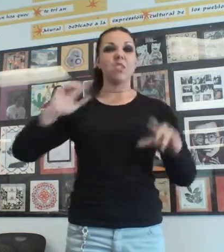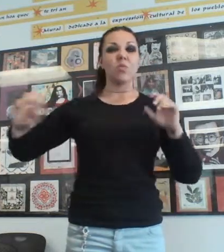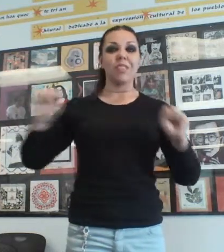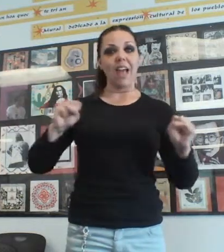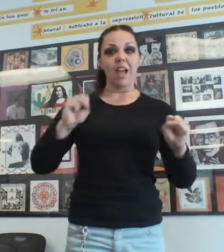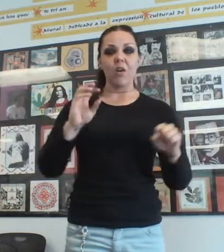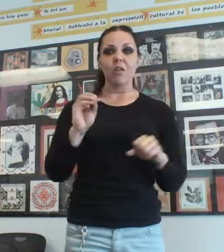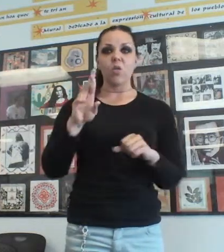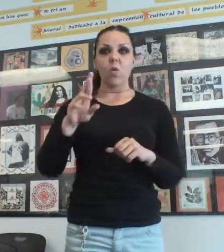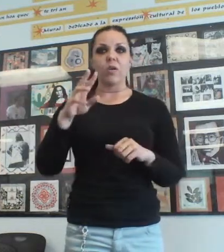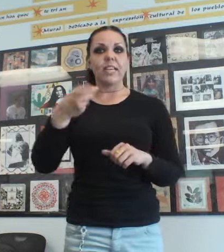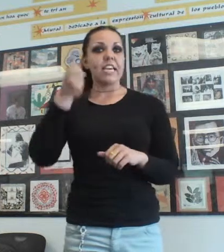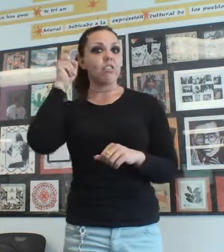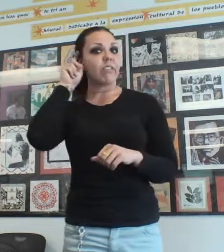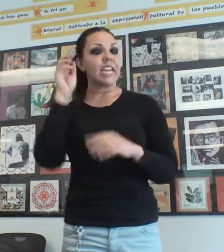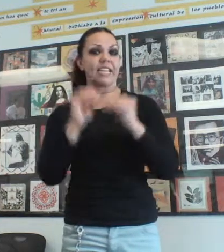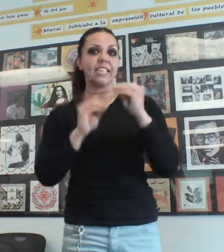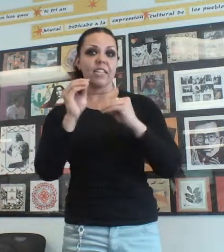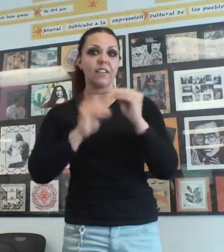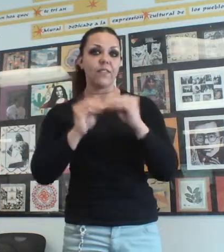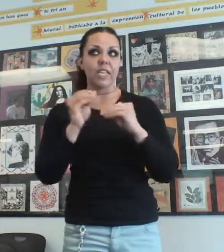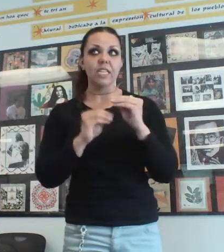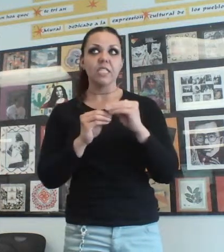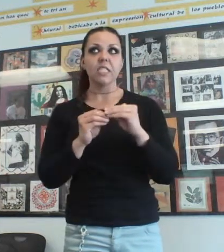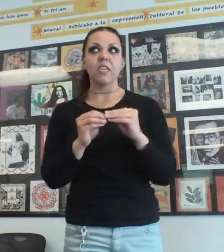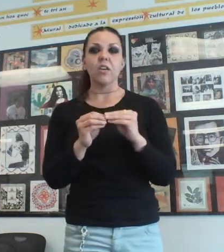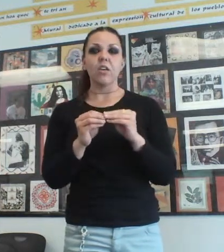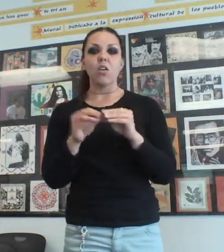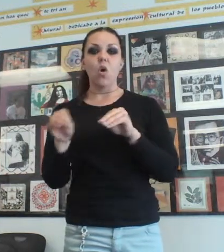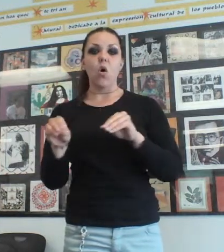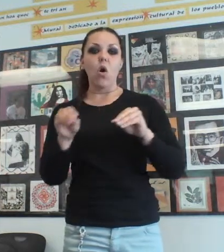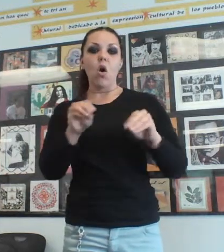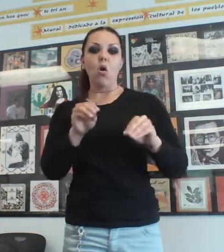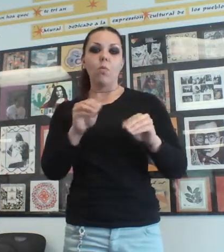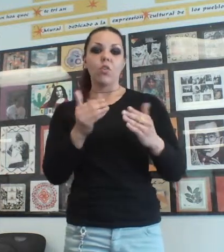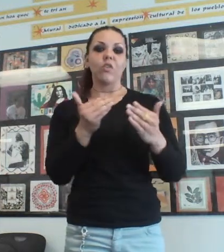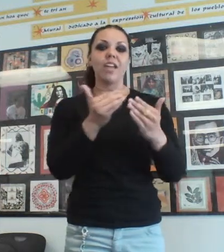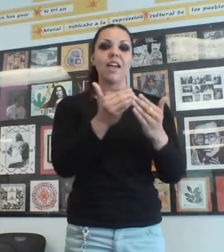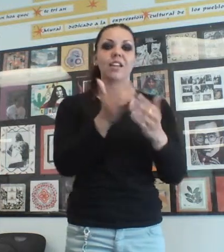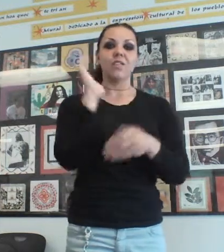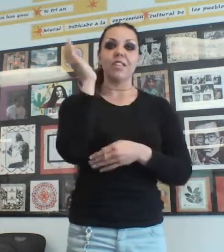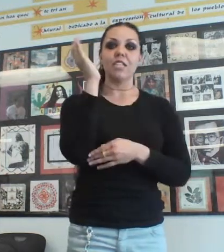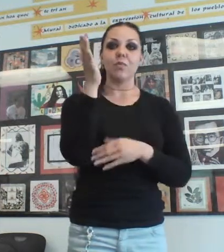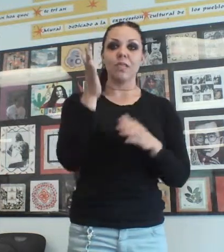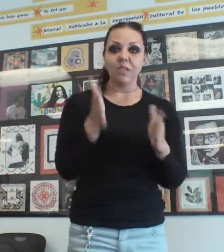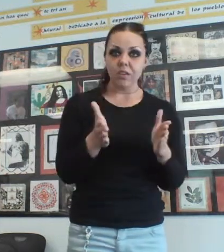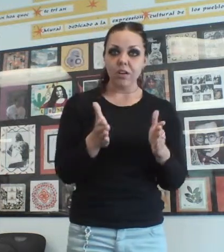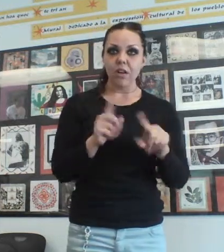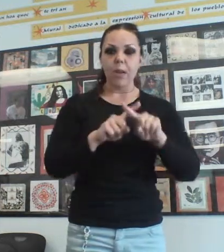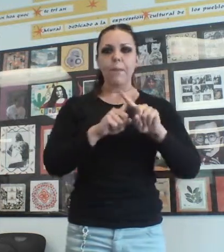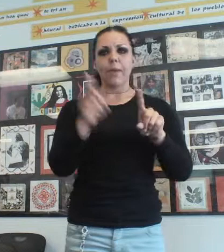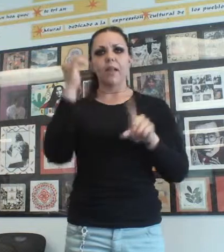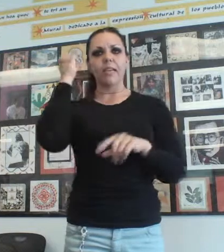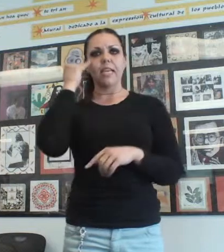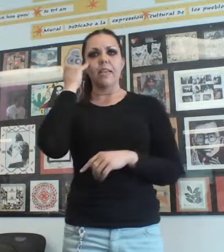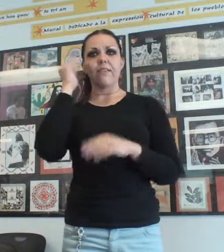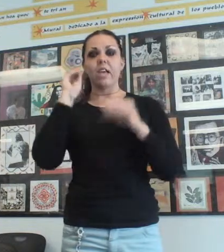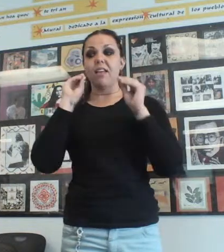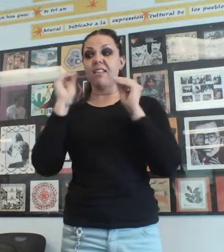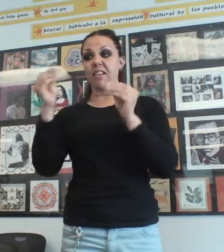whatever we need to do. You need to move closer to the speaker so that you can hear. But if nothing comes out, I know what the issue is.